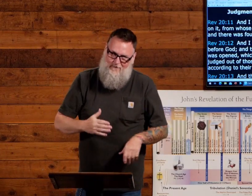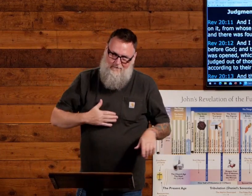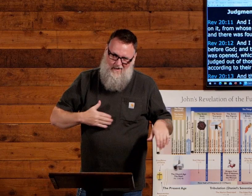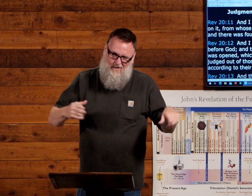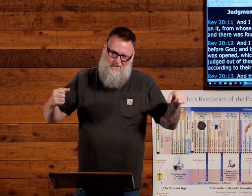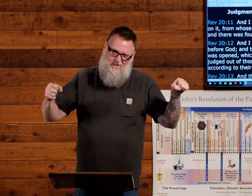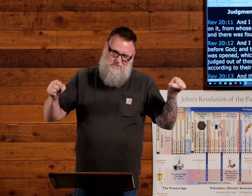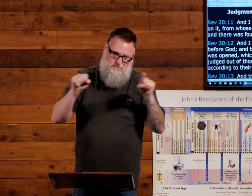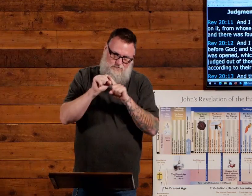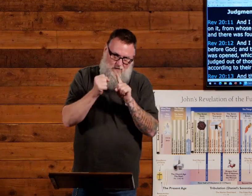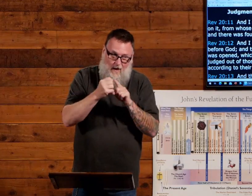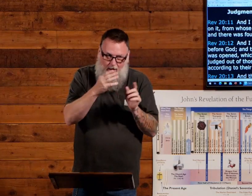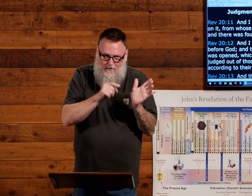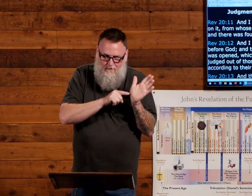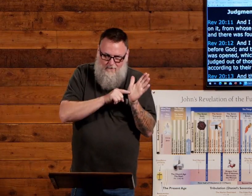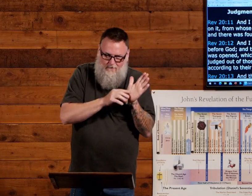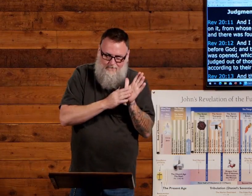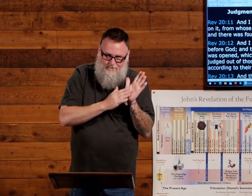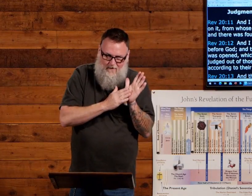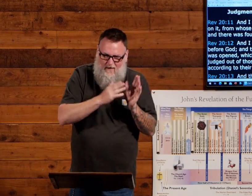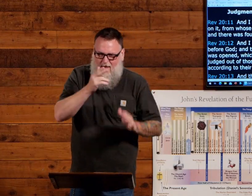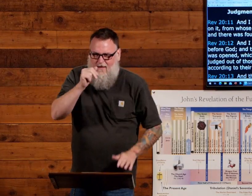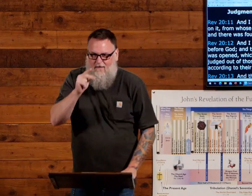up on the motorcycle situation.